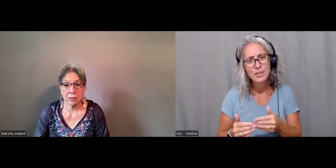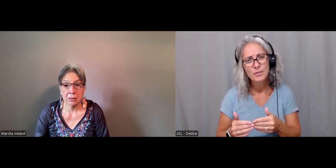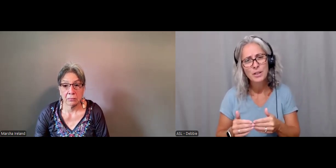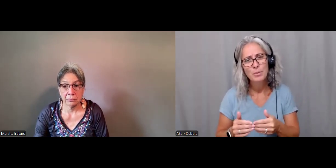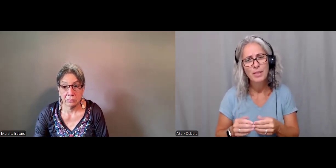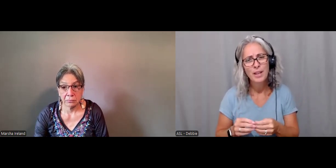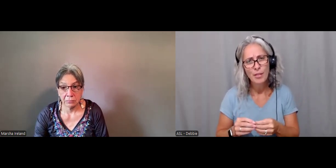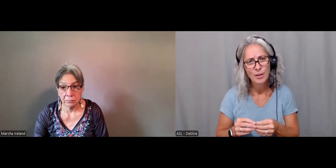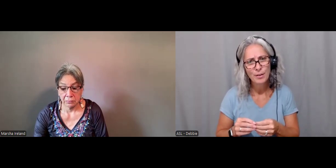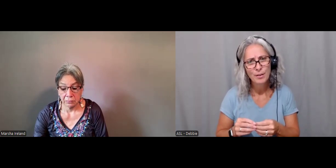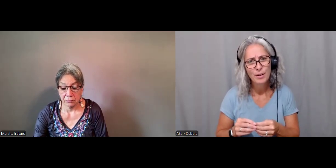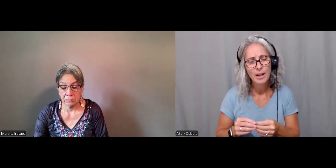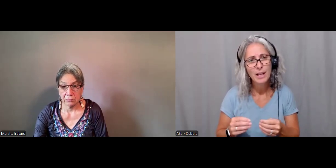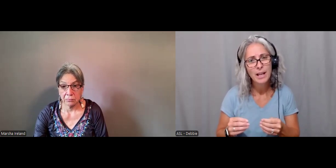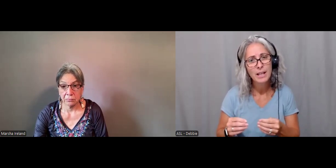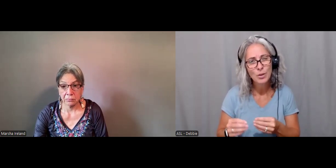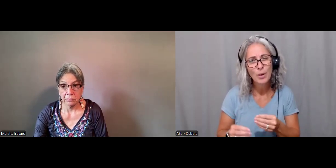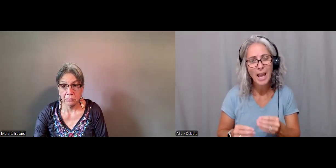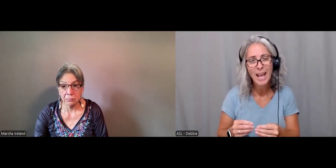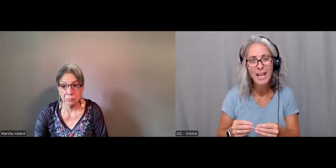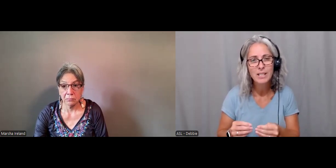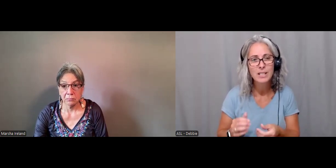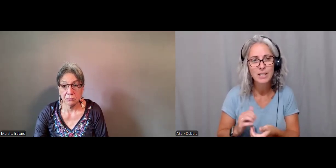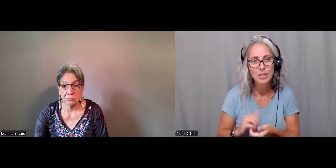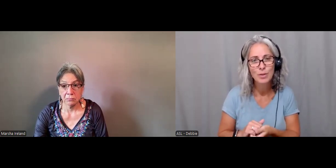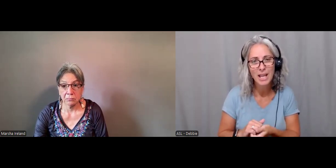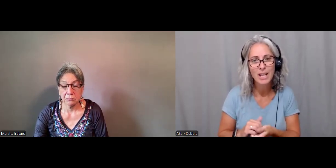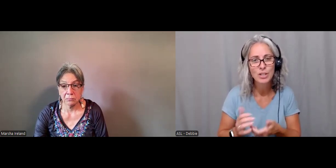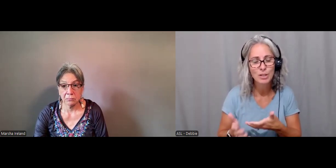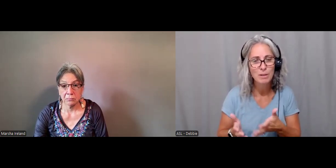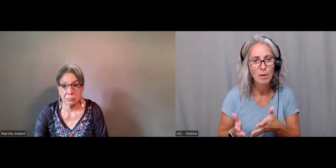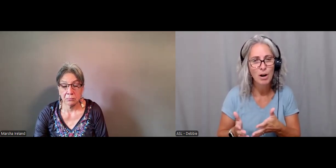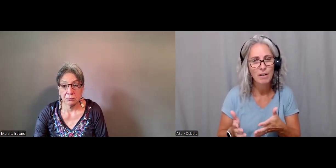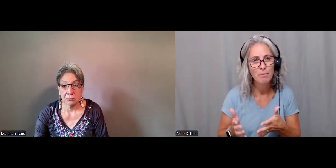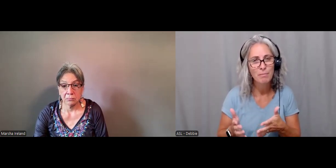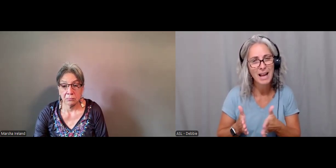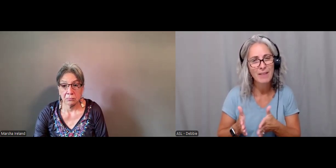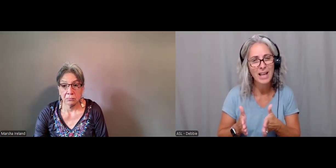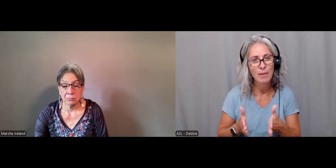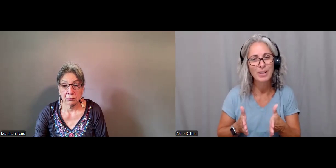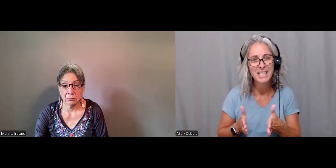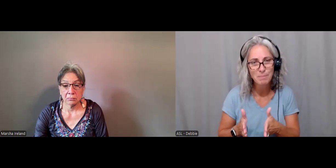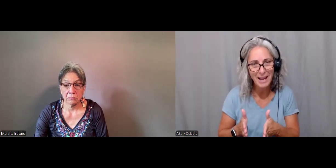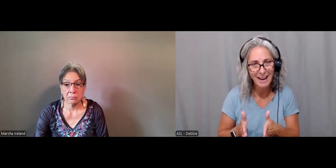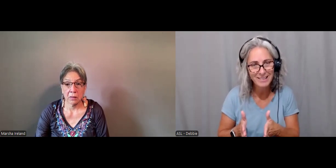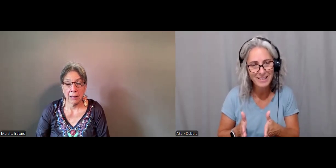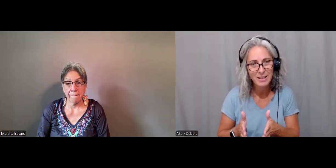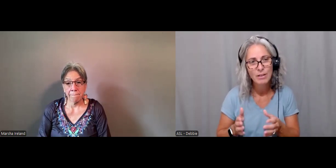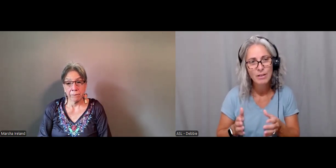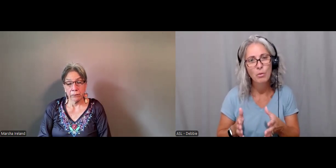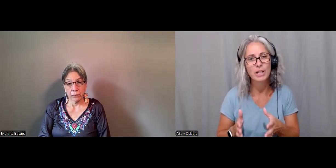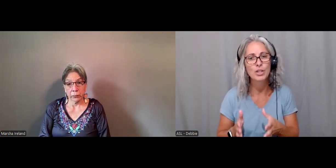doesn't interfere with the other. And it's okay to engage and to be a part of, but having that